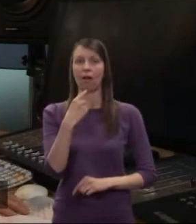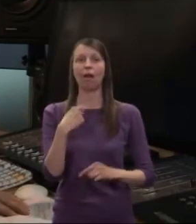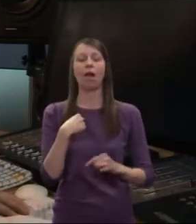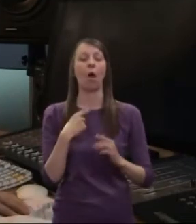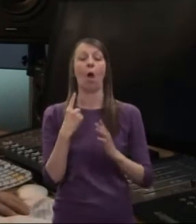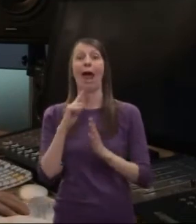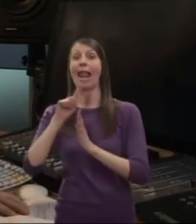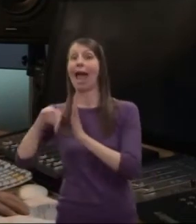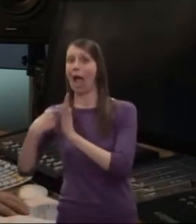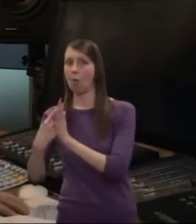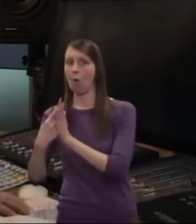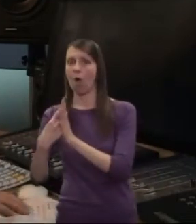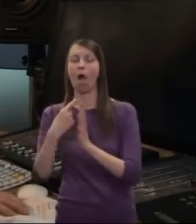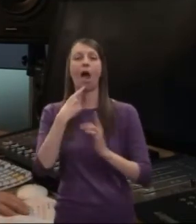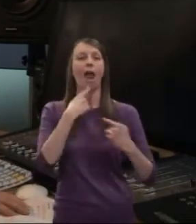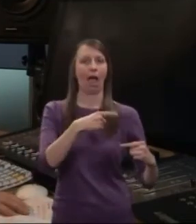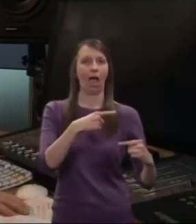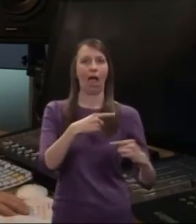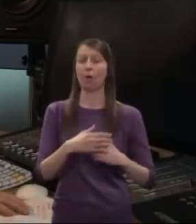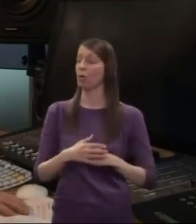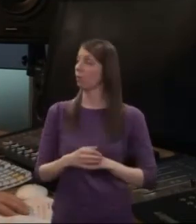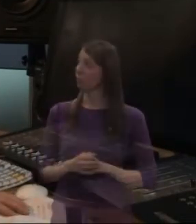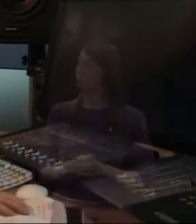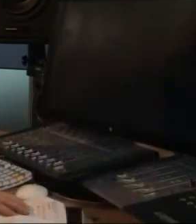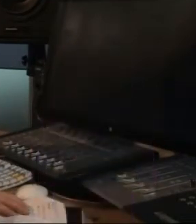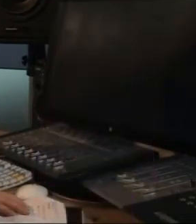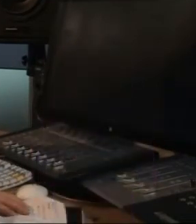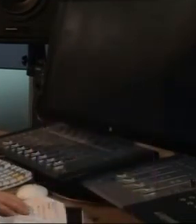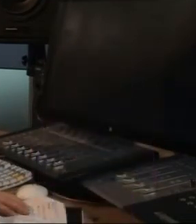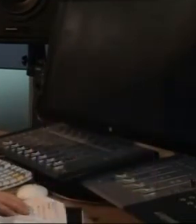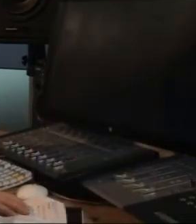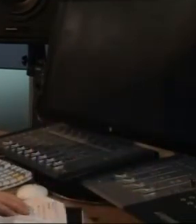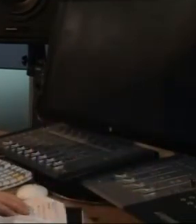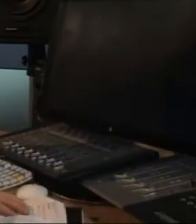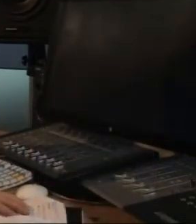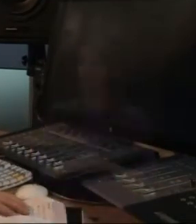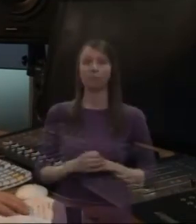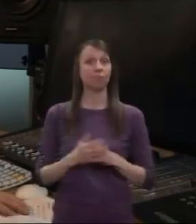have a look, I'll say an hour, then I'll say allow.